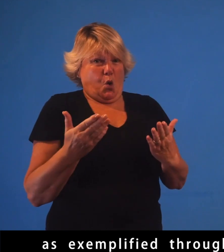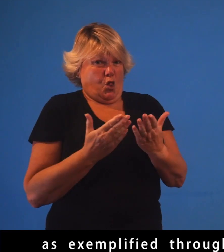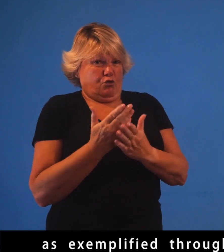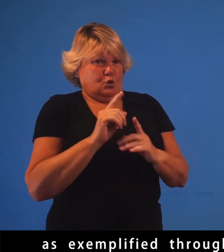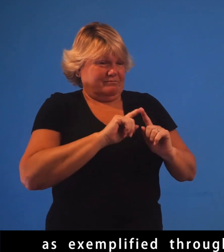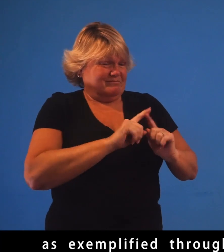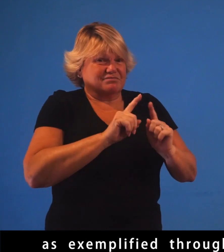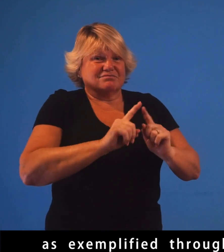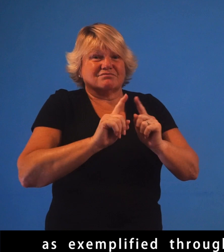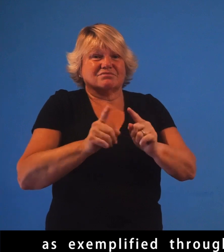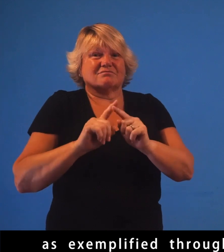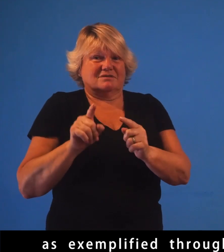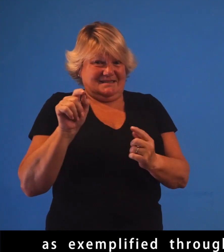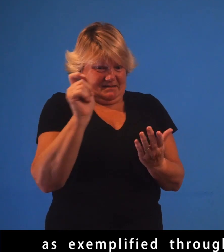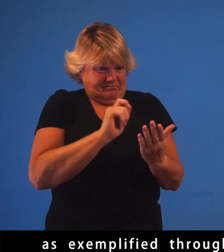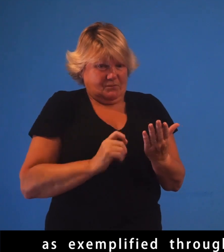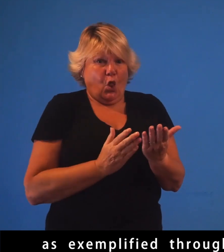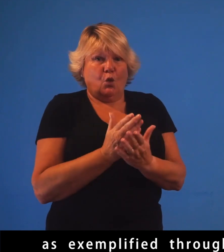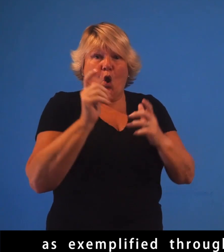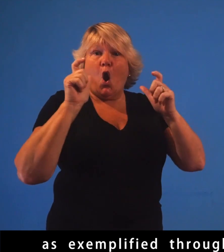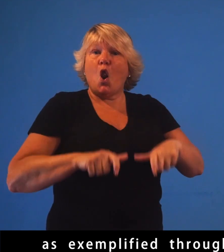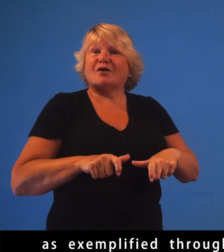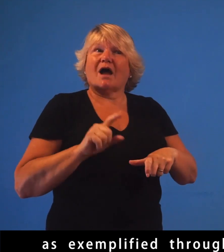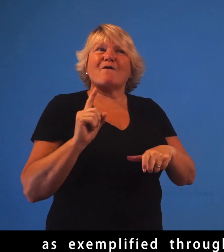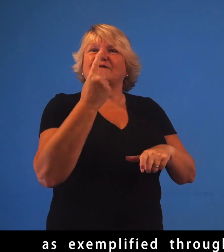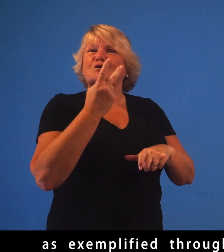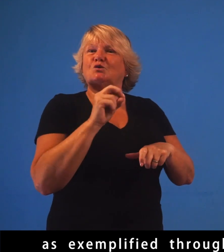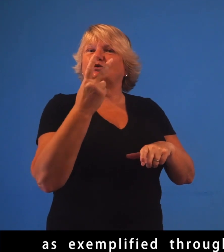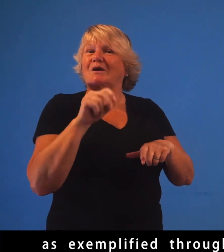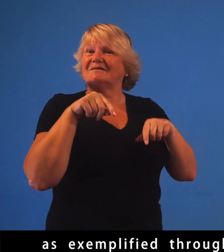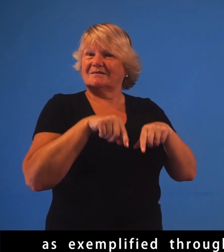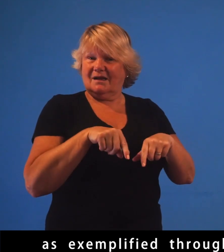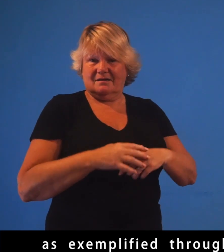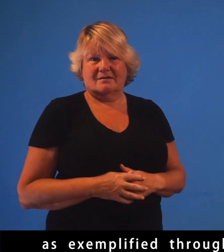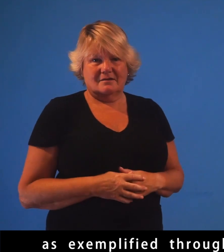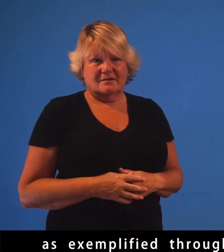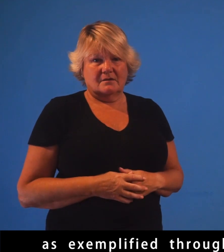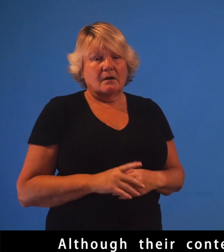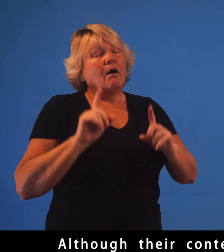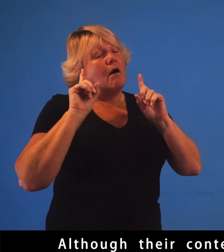As exemplified through a series of drawings he completed during the first lockdown in 2020.